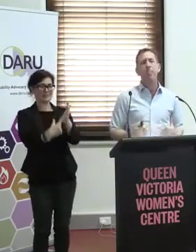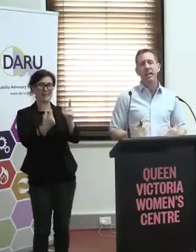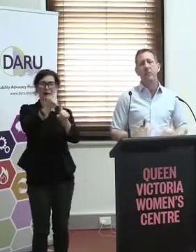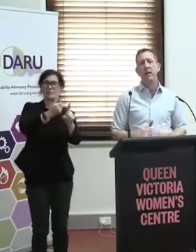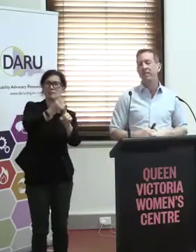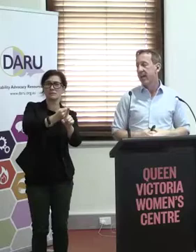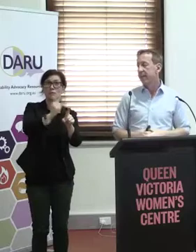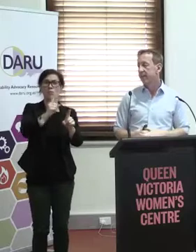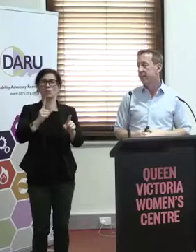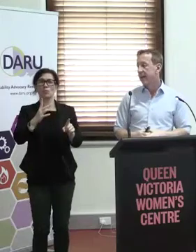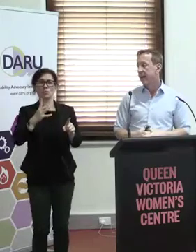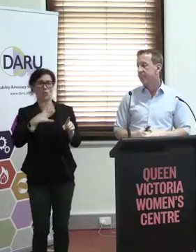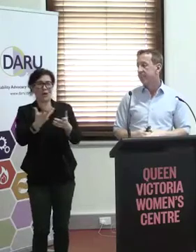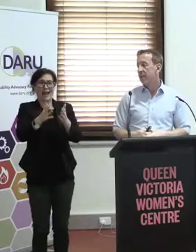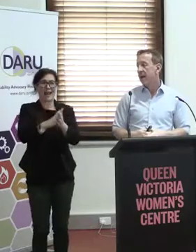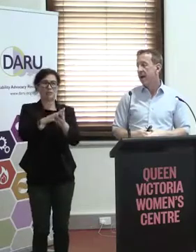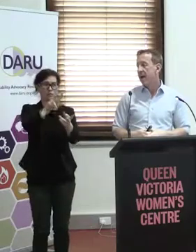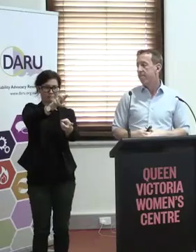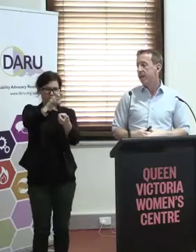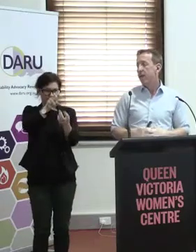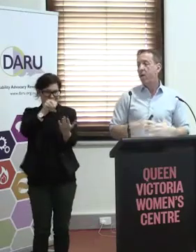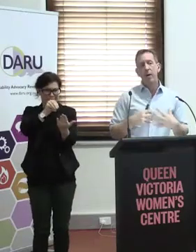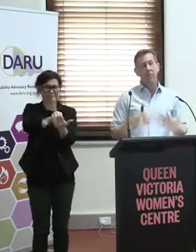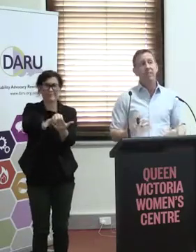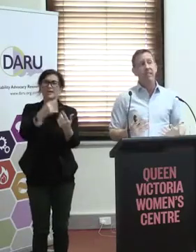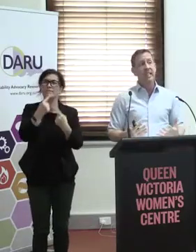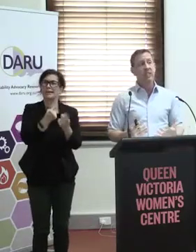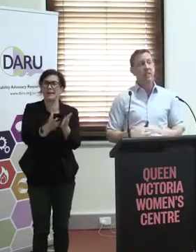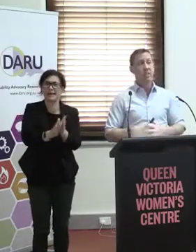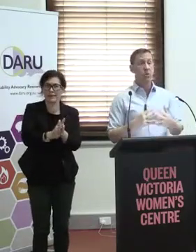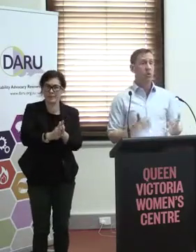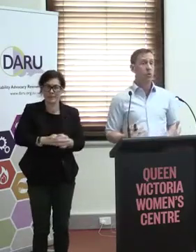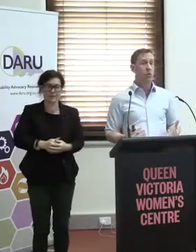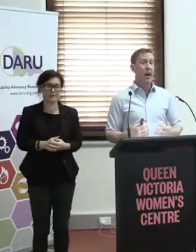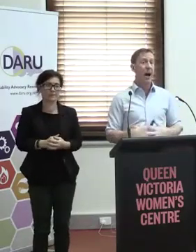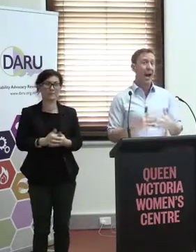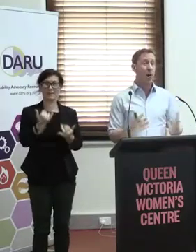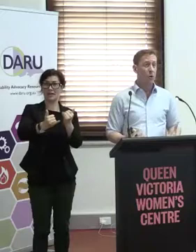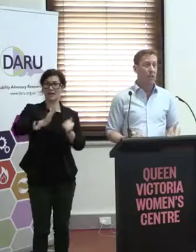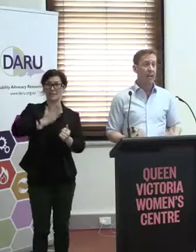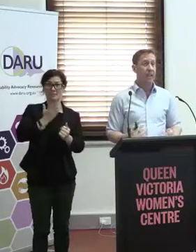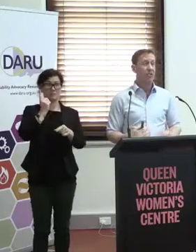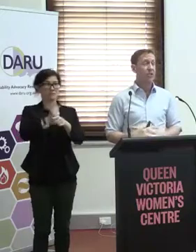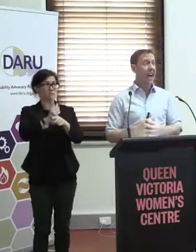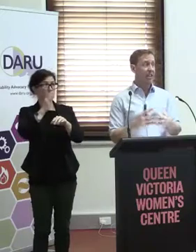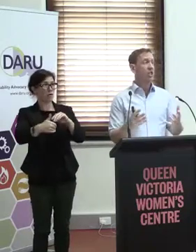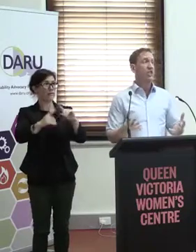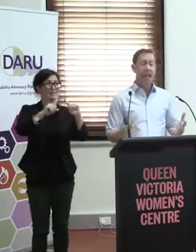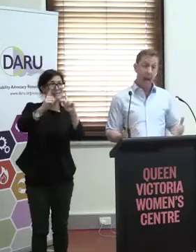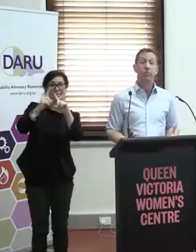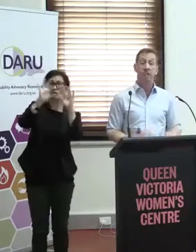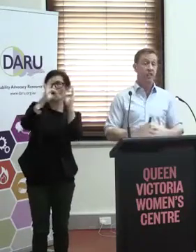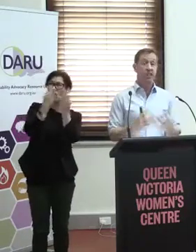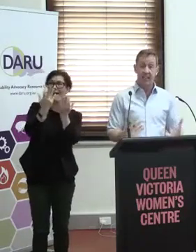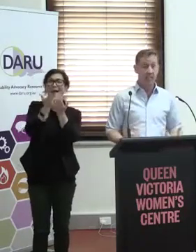and what are the best ways of capturing that? We're really interested in talking to you about how organisations